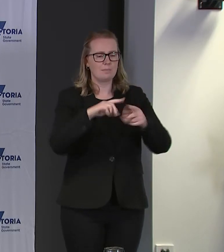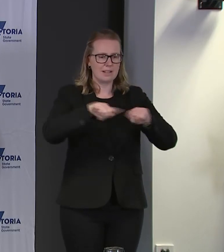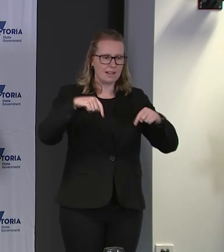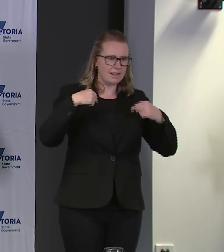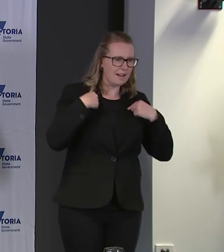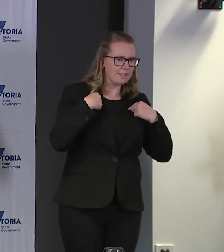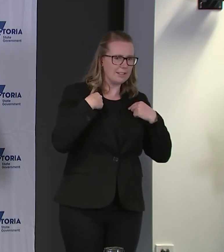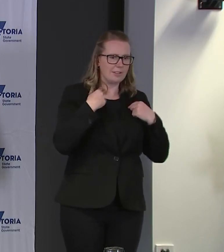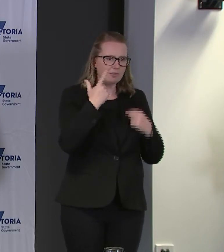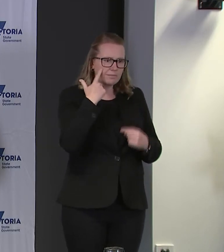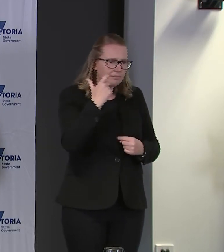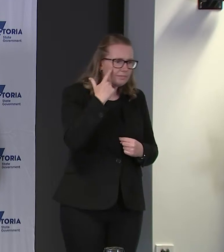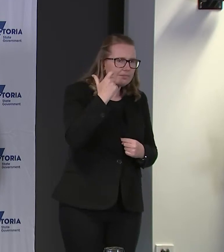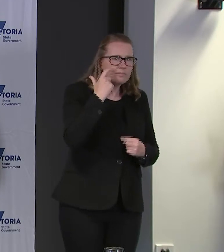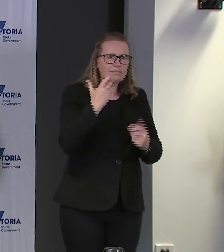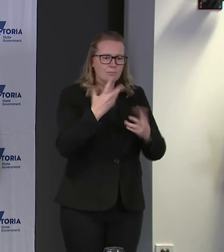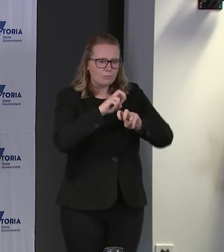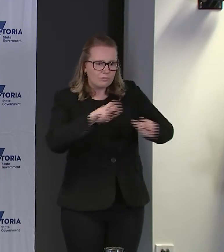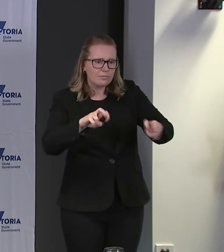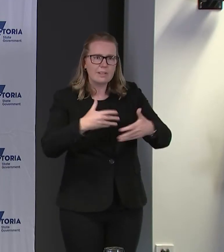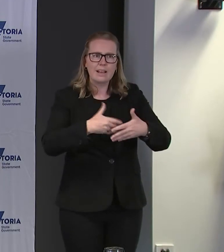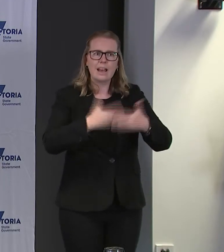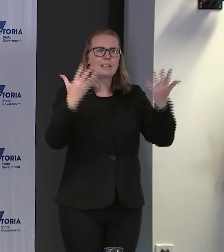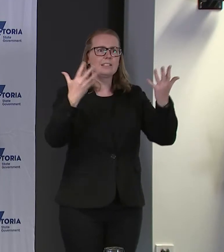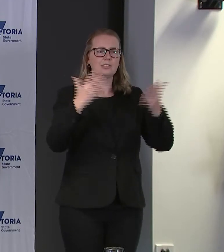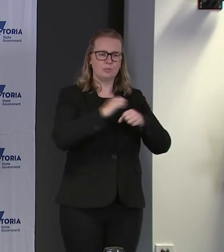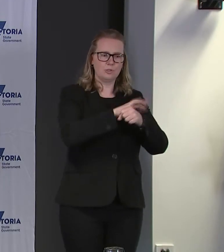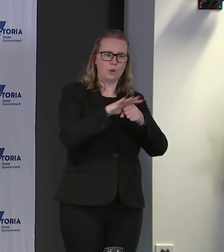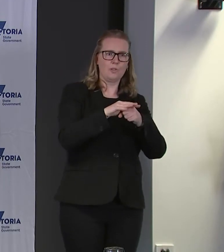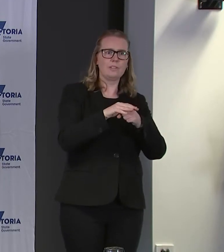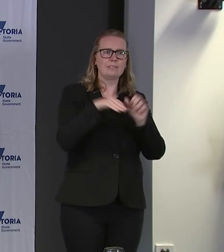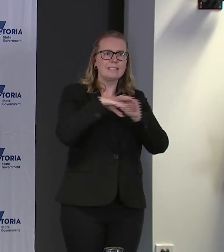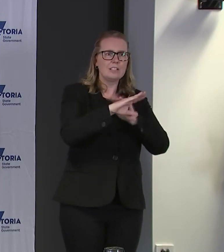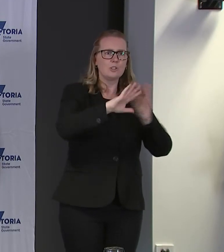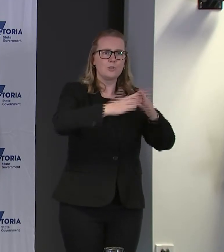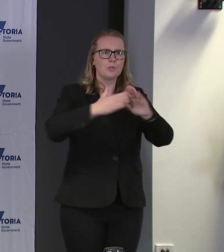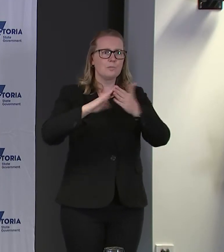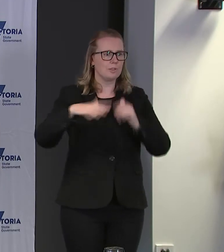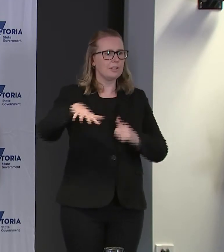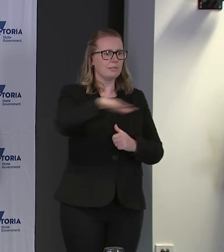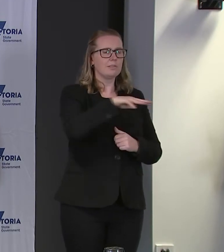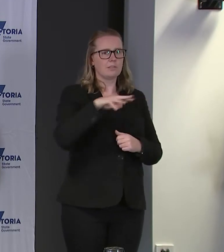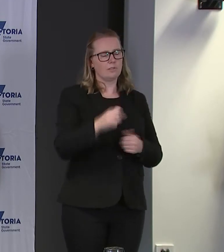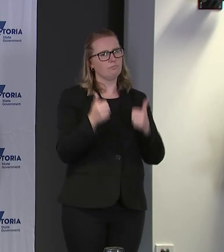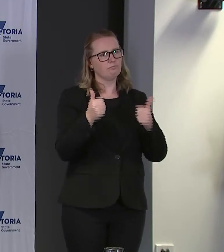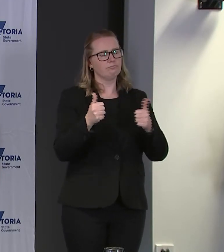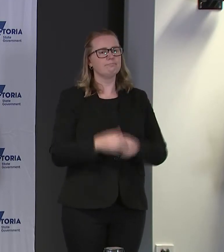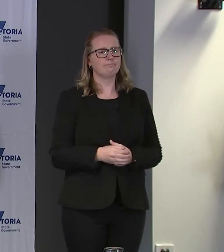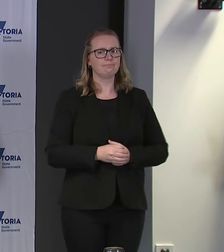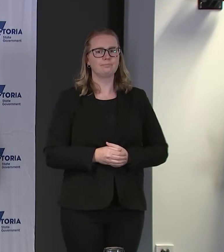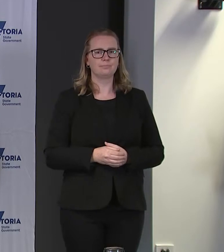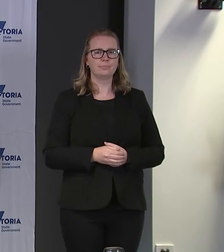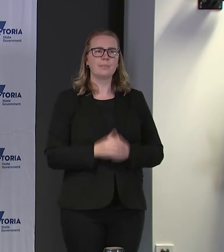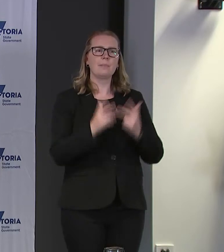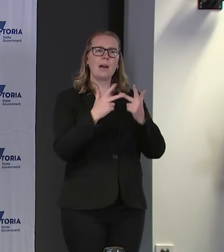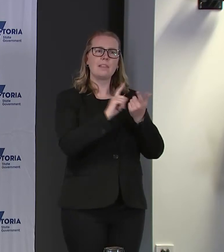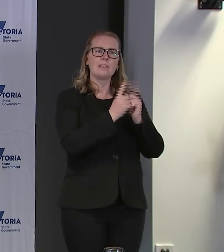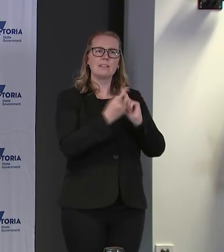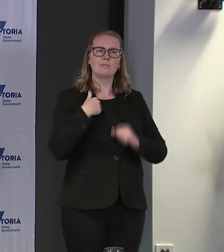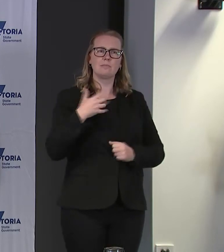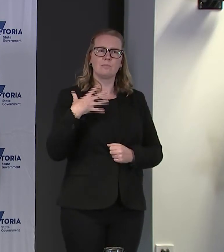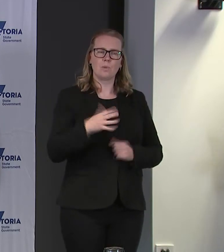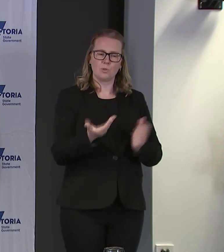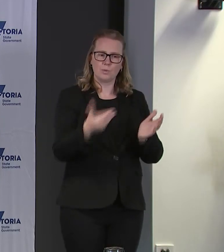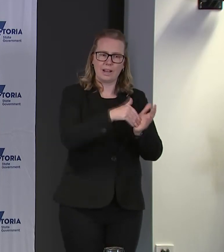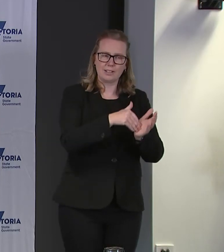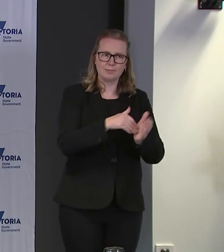any potential coronavirus cases that are out there. That's a really strong performance. The only other thing I'd like to talk about